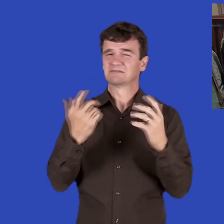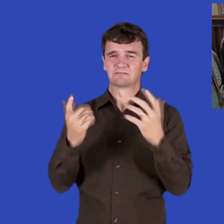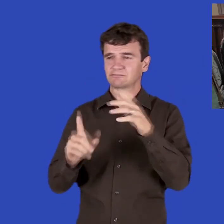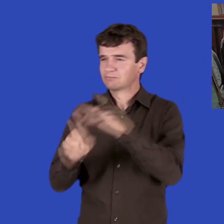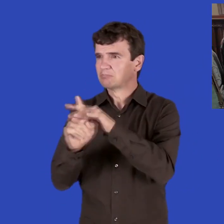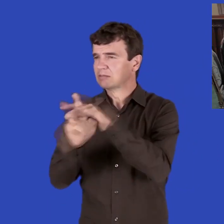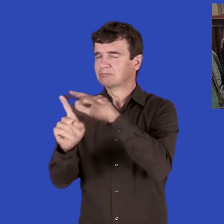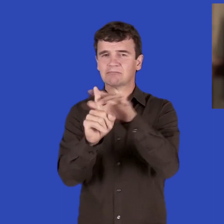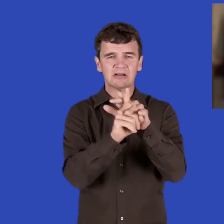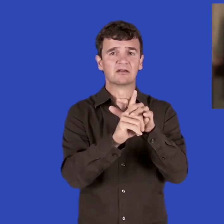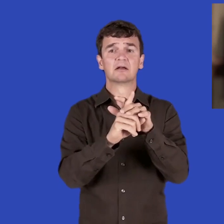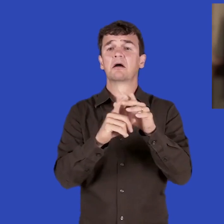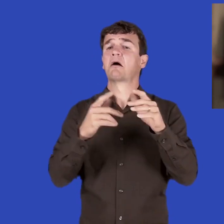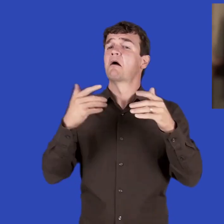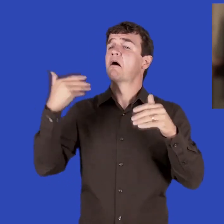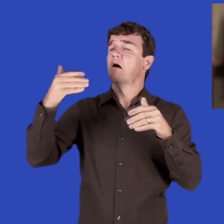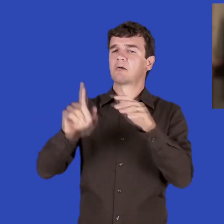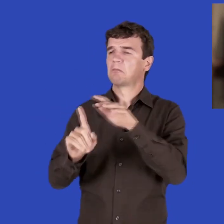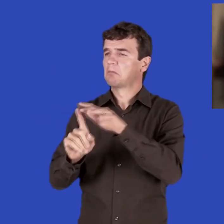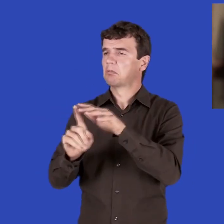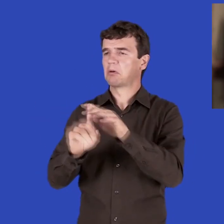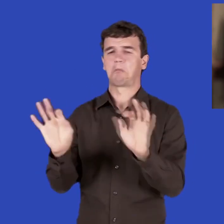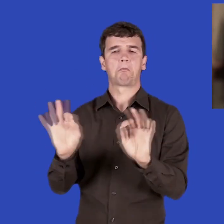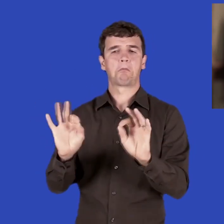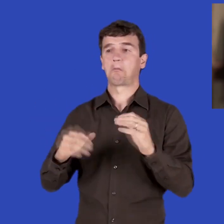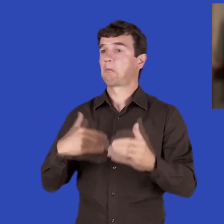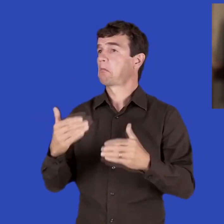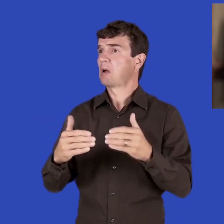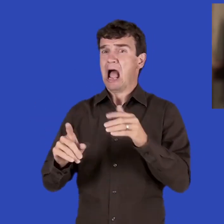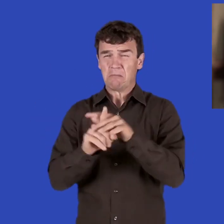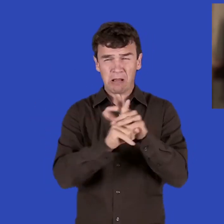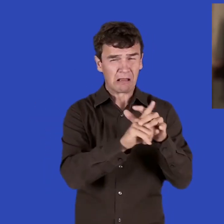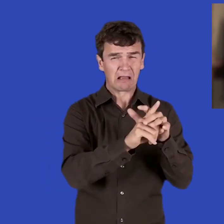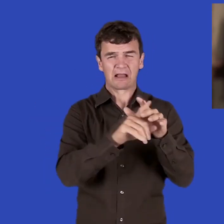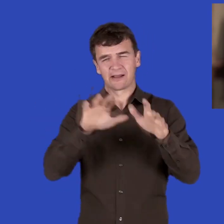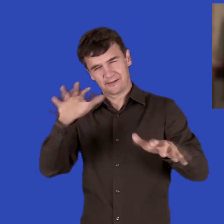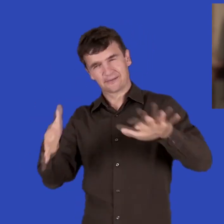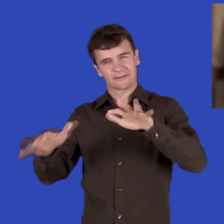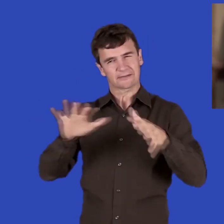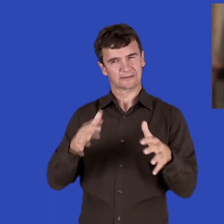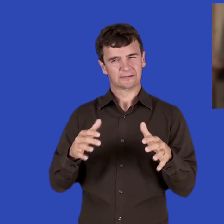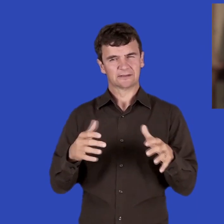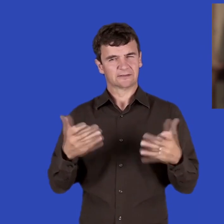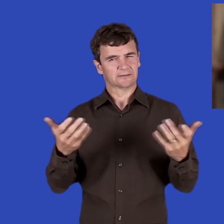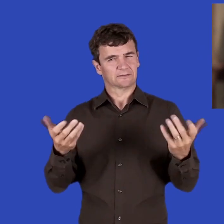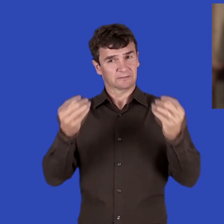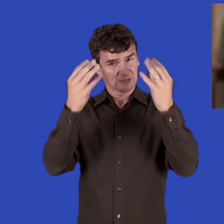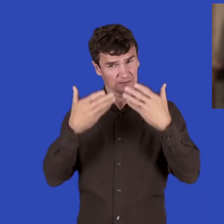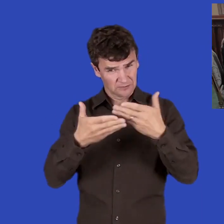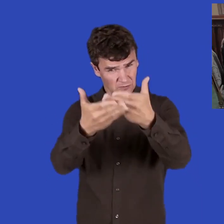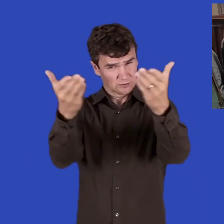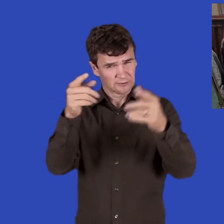and you still miss the person, but it lessens over time, and that's the reality. On the other hand, in a